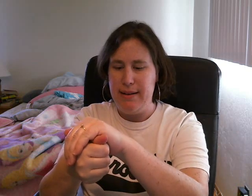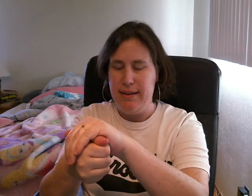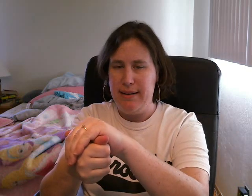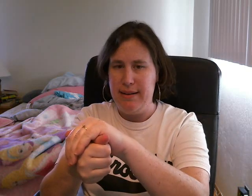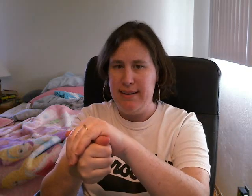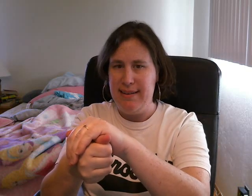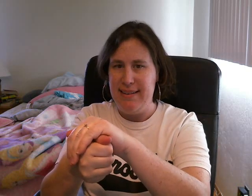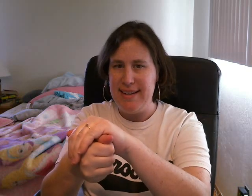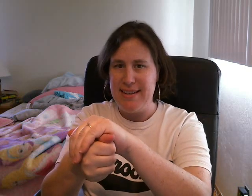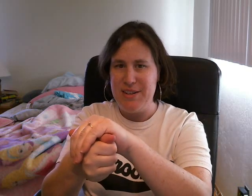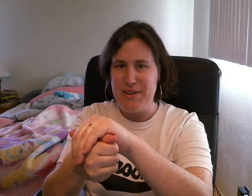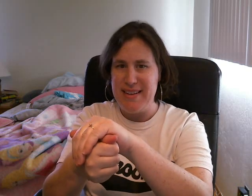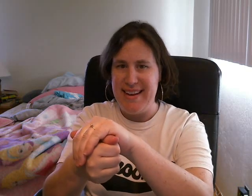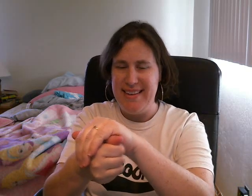That's the turtle's head.